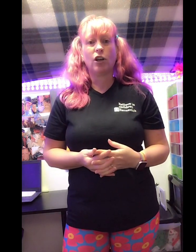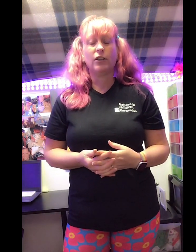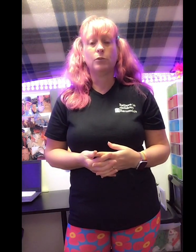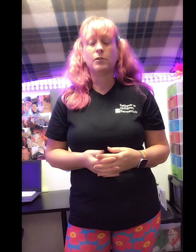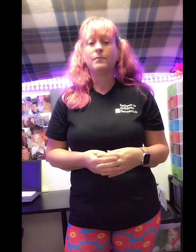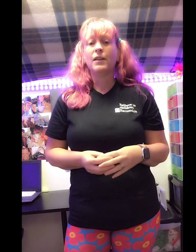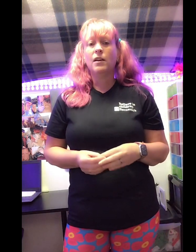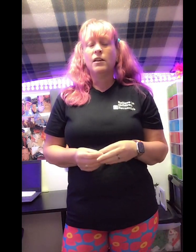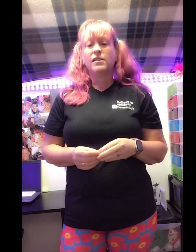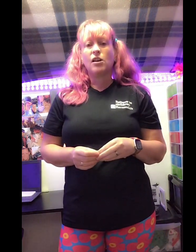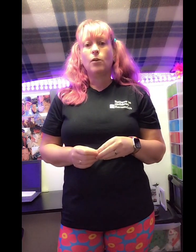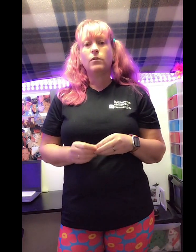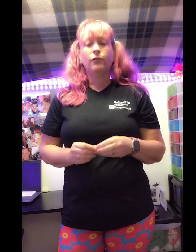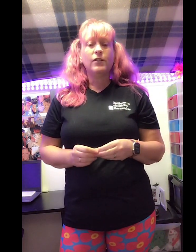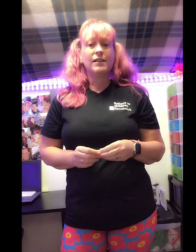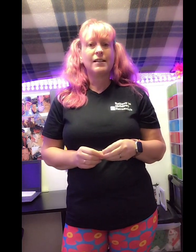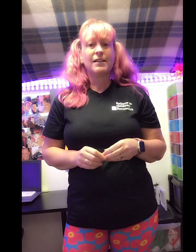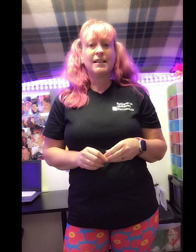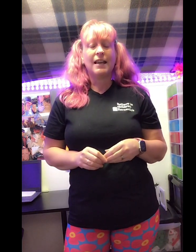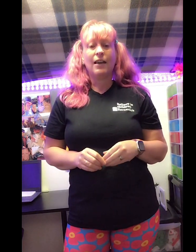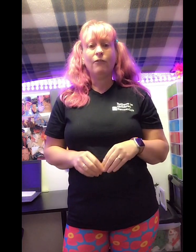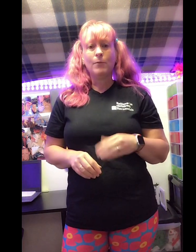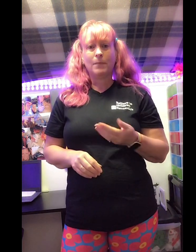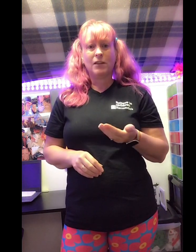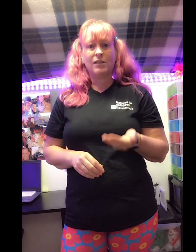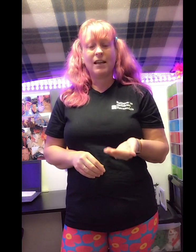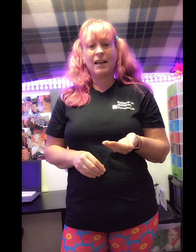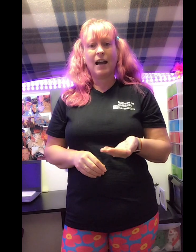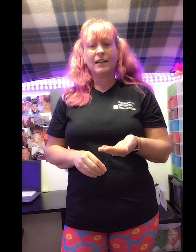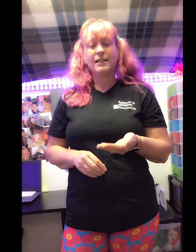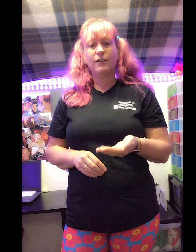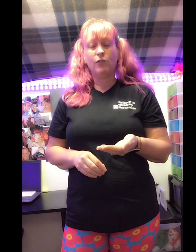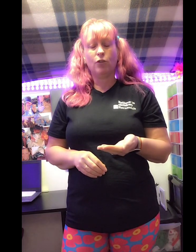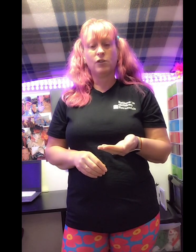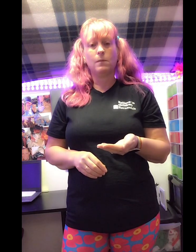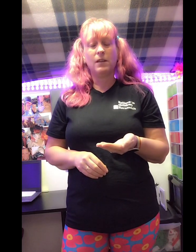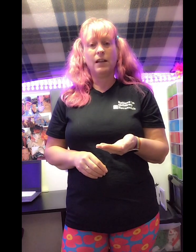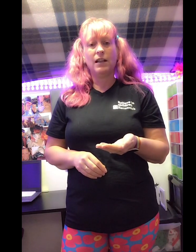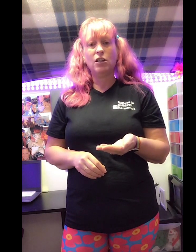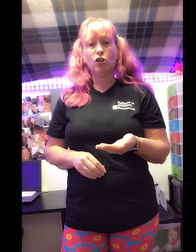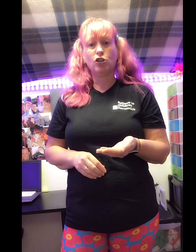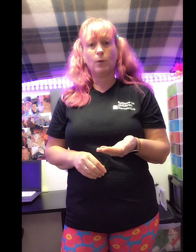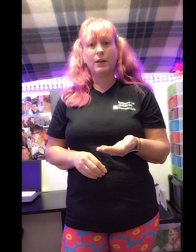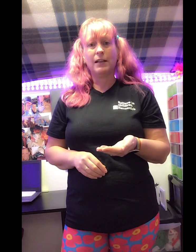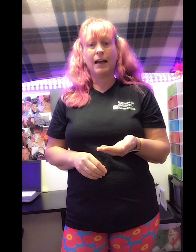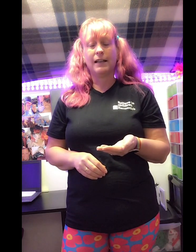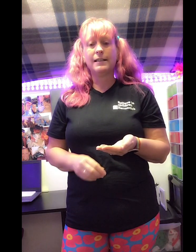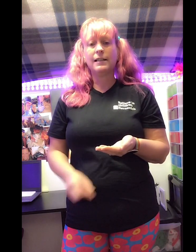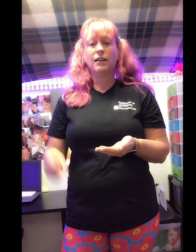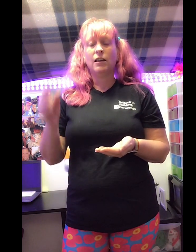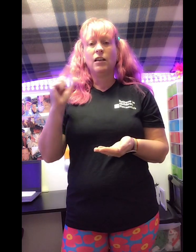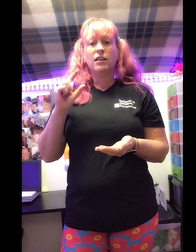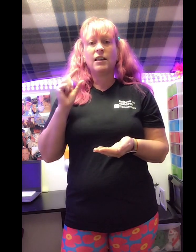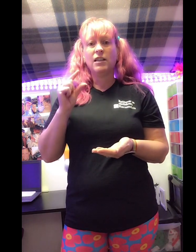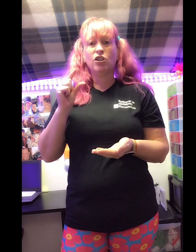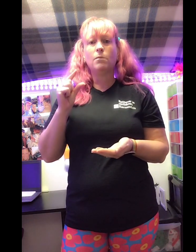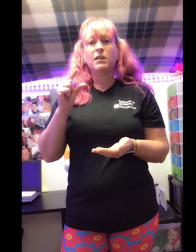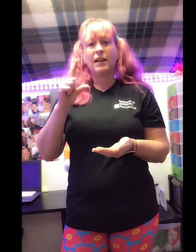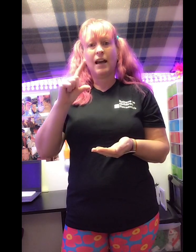child. So the first, to give, you take your hand as if you've got something in it, your non-dominant hand. You get your dominant hand